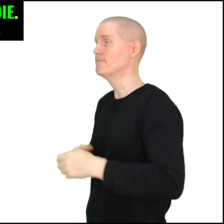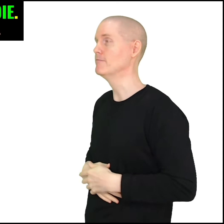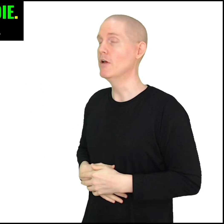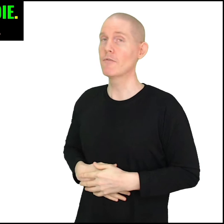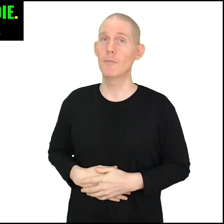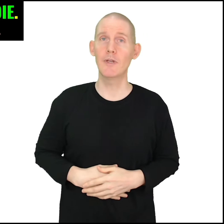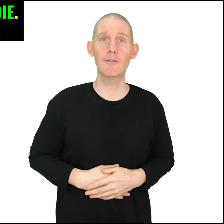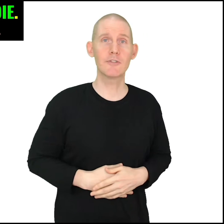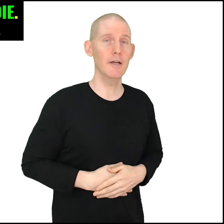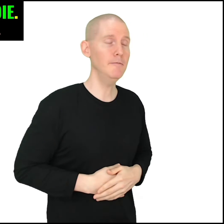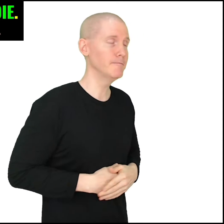From the other side.